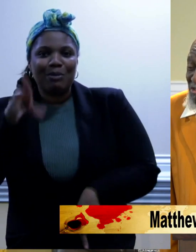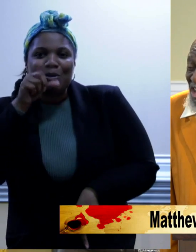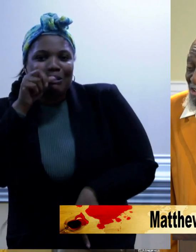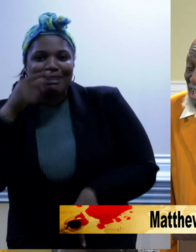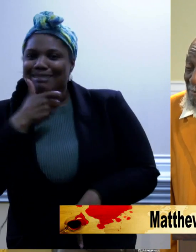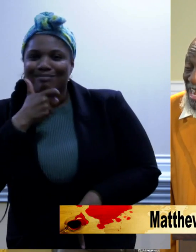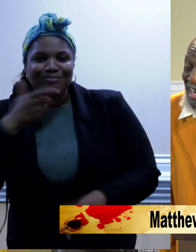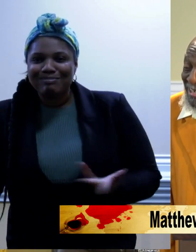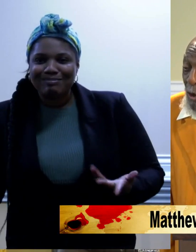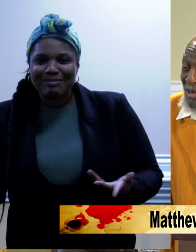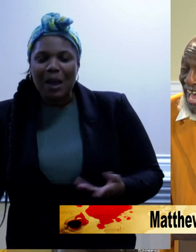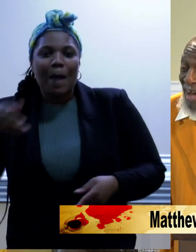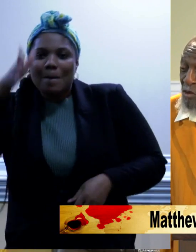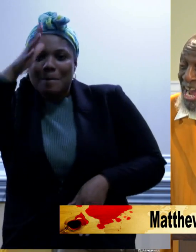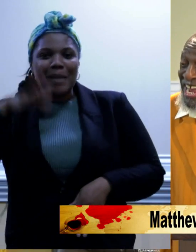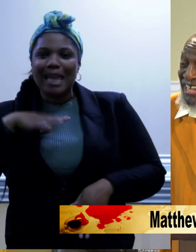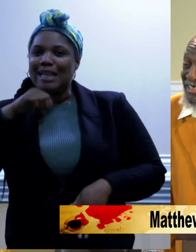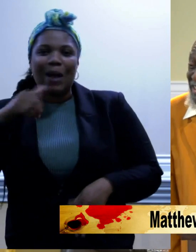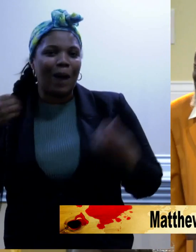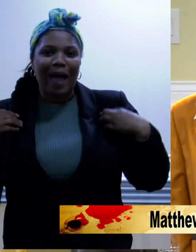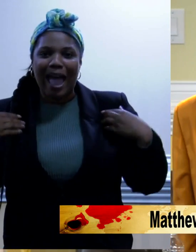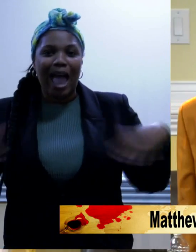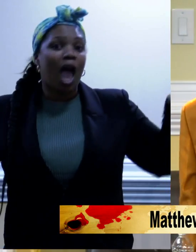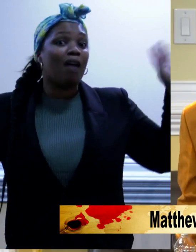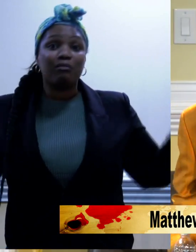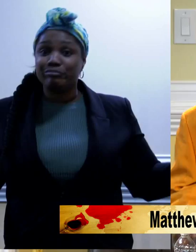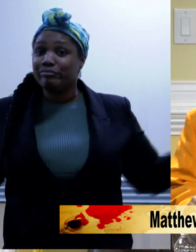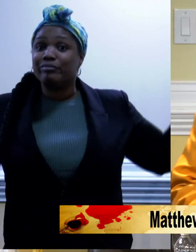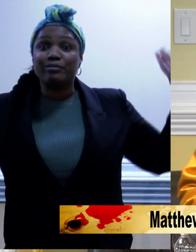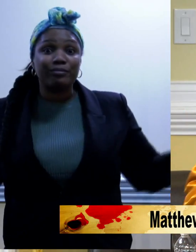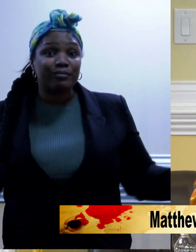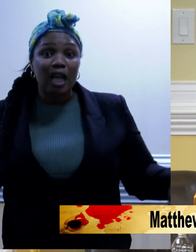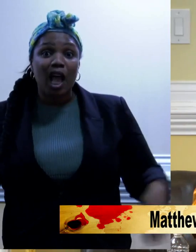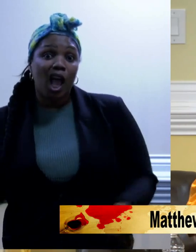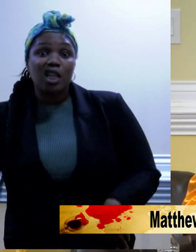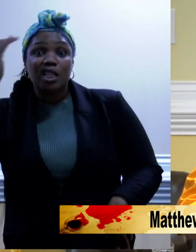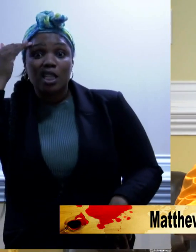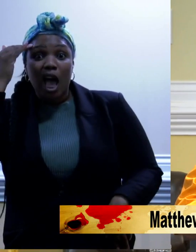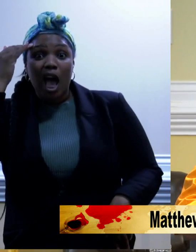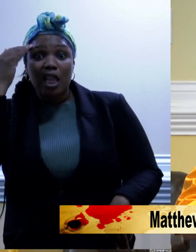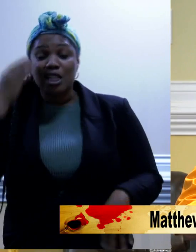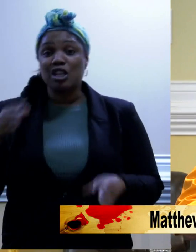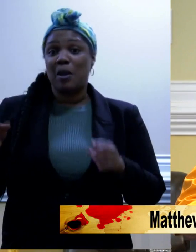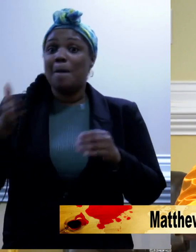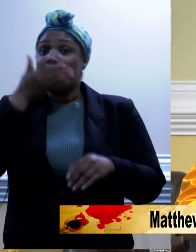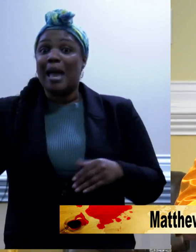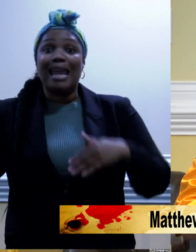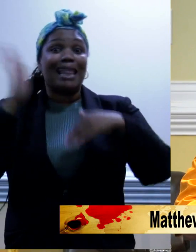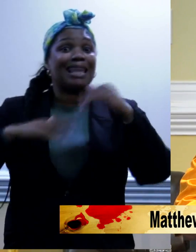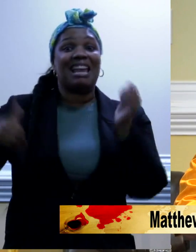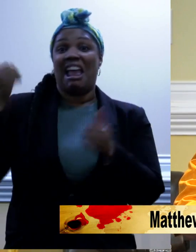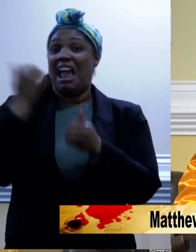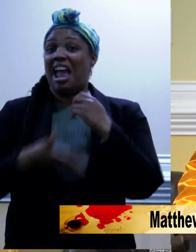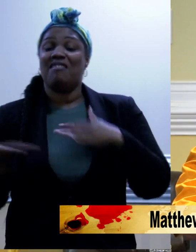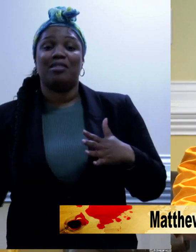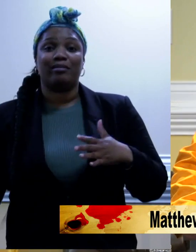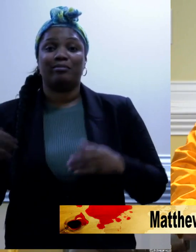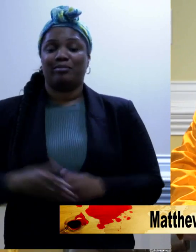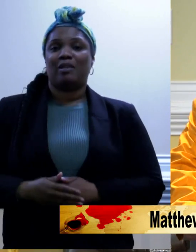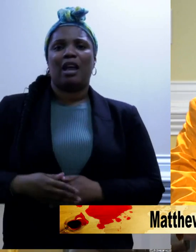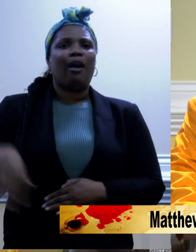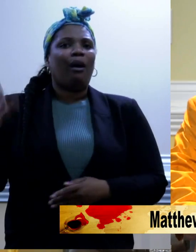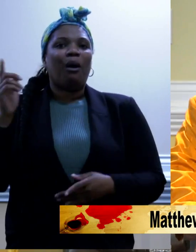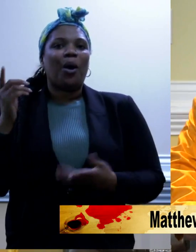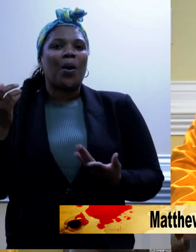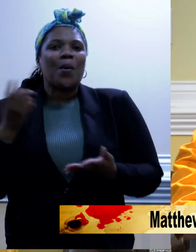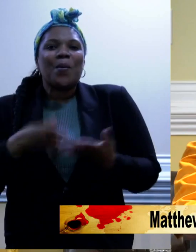Because you know that men don't have wings. Knowledge trumps everything, don't it? So why would